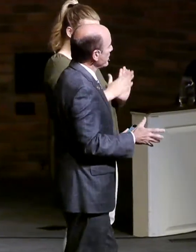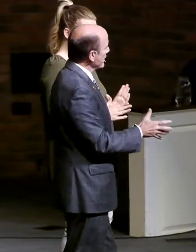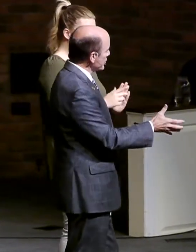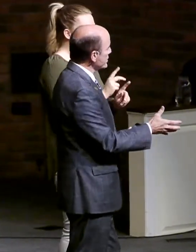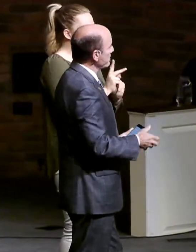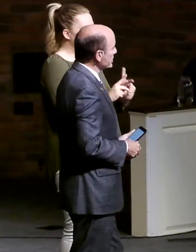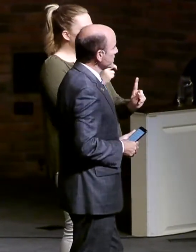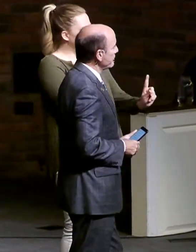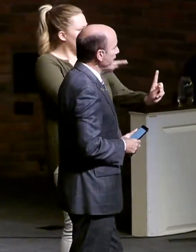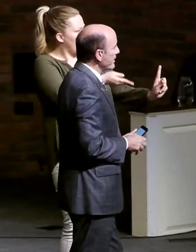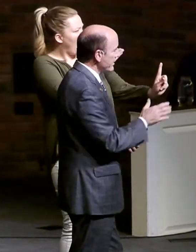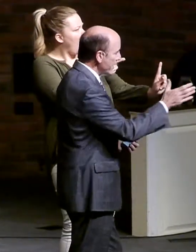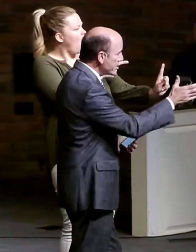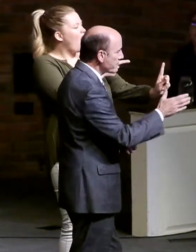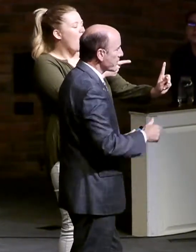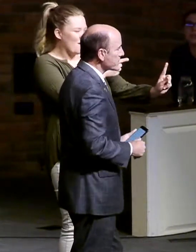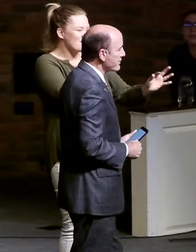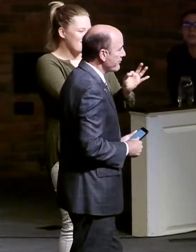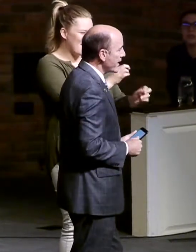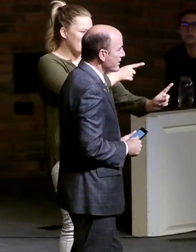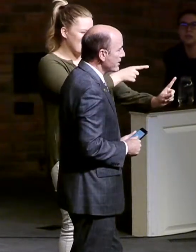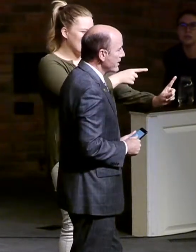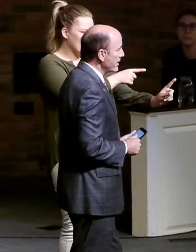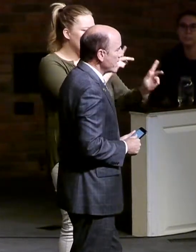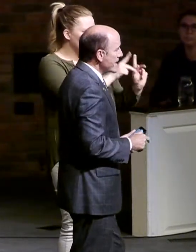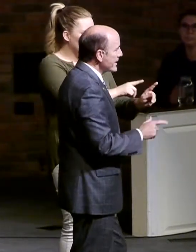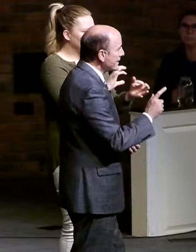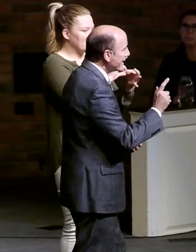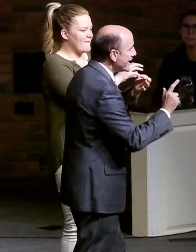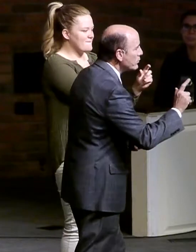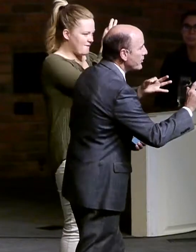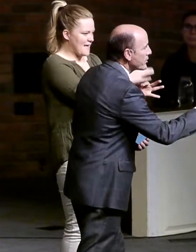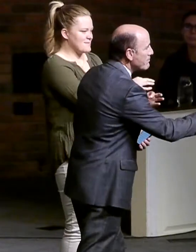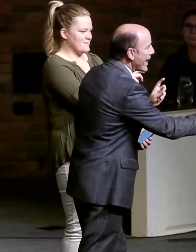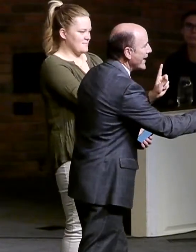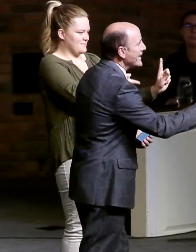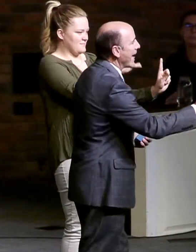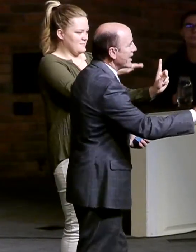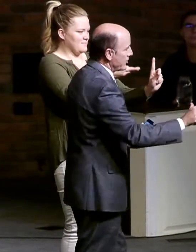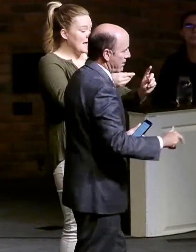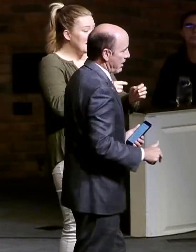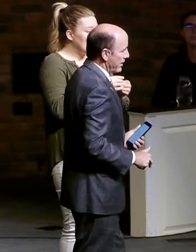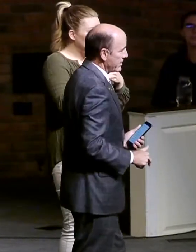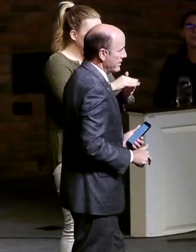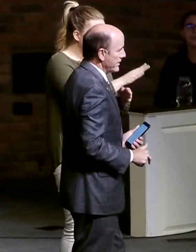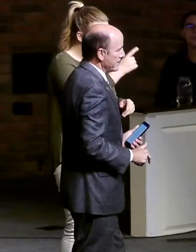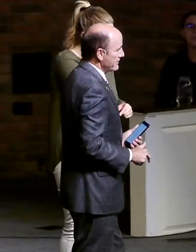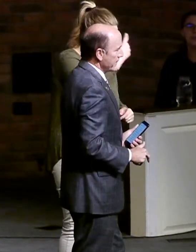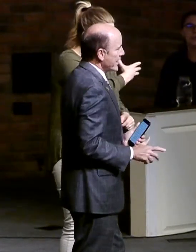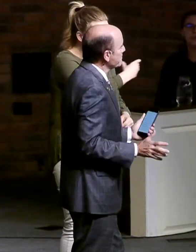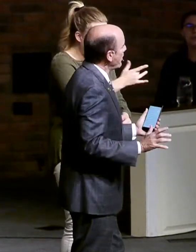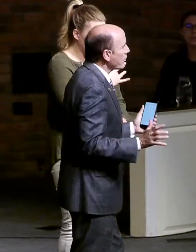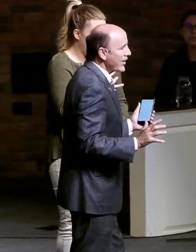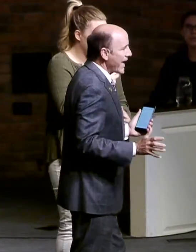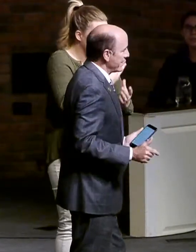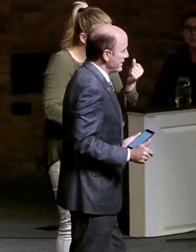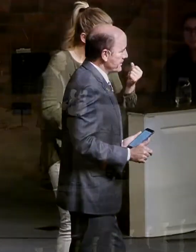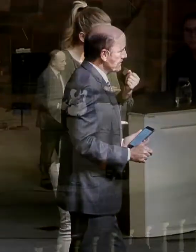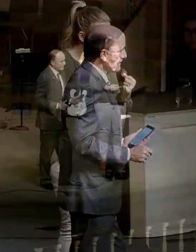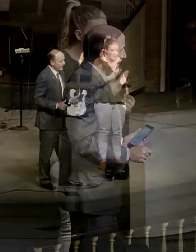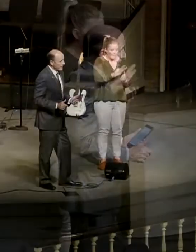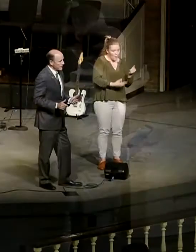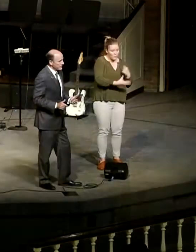to know, and she's a person of faith. He's a person of faith. Lead with your mind and your heart. It's both